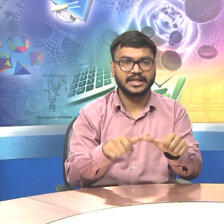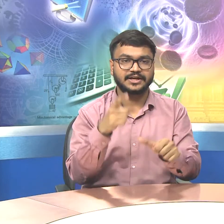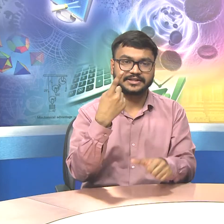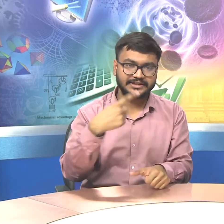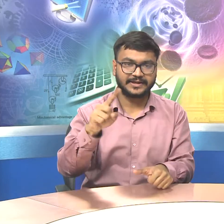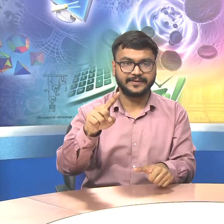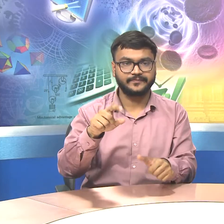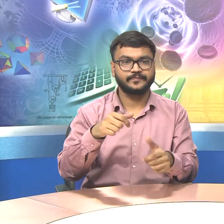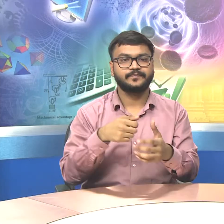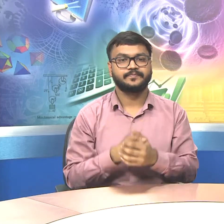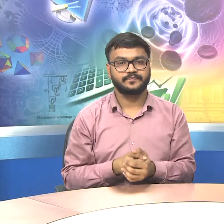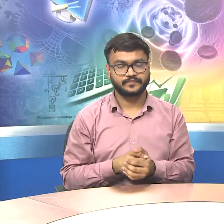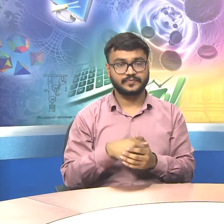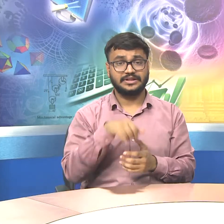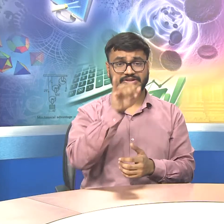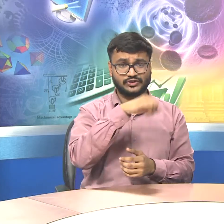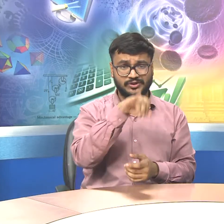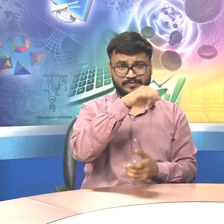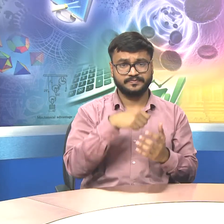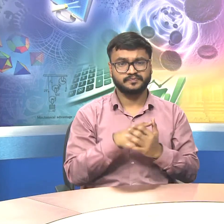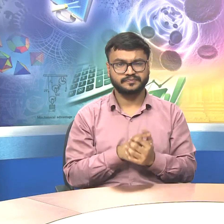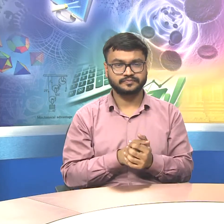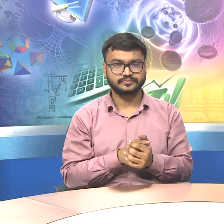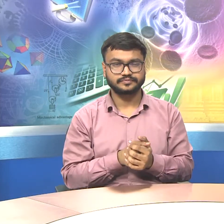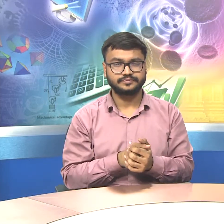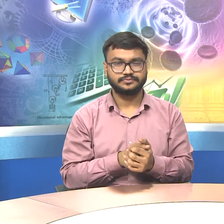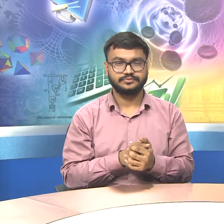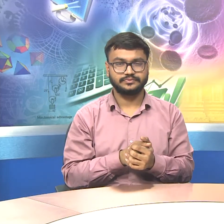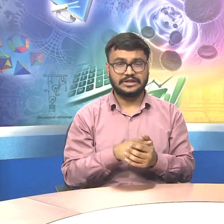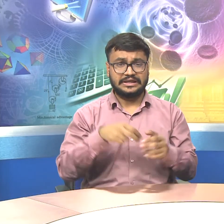and the answer is true.